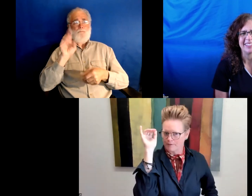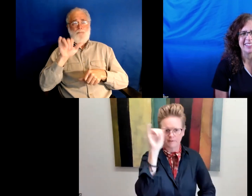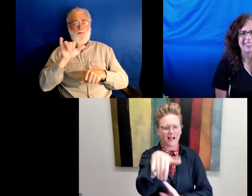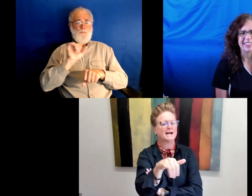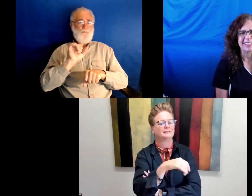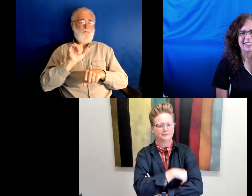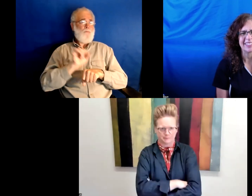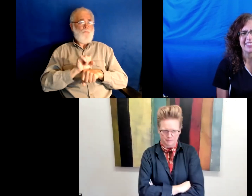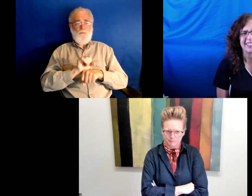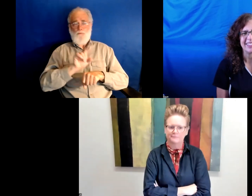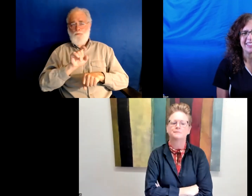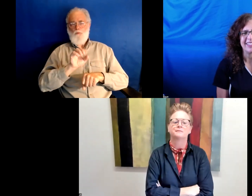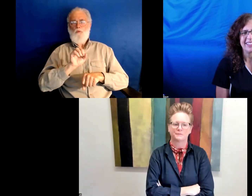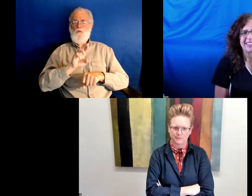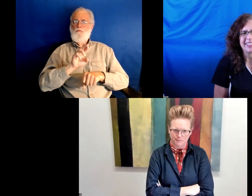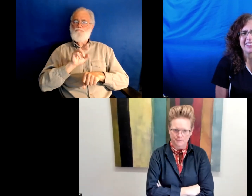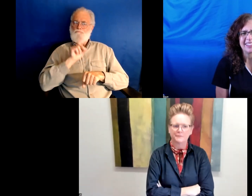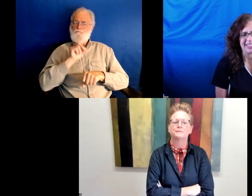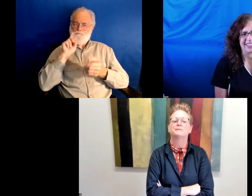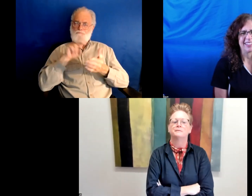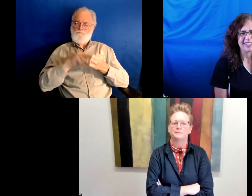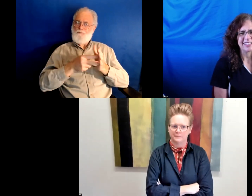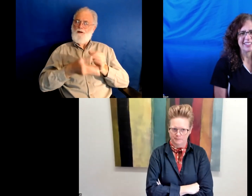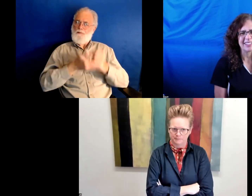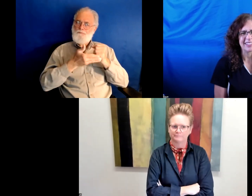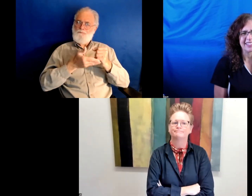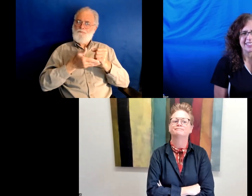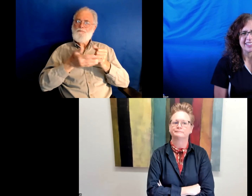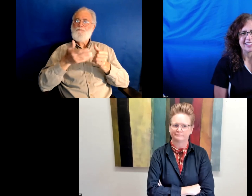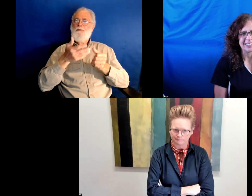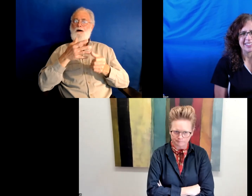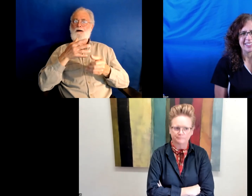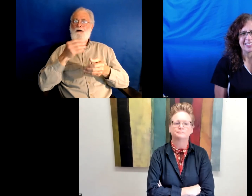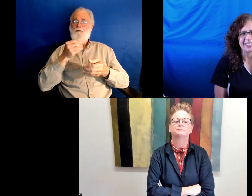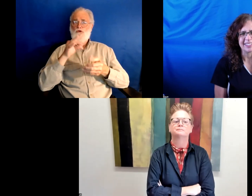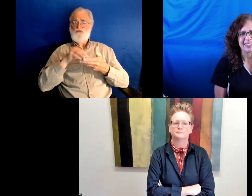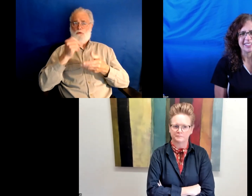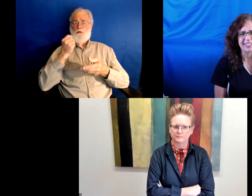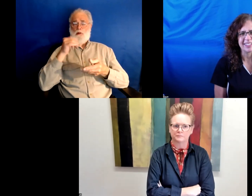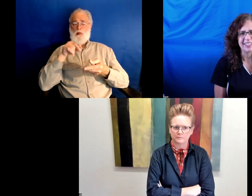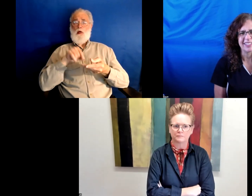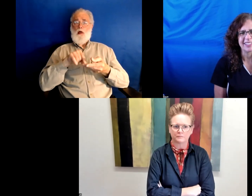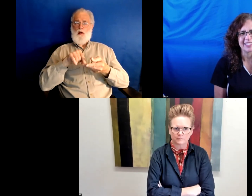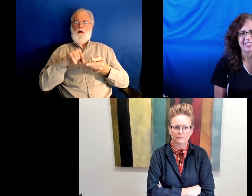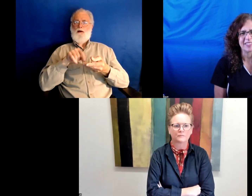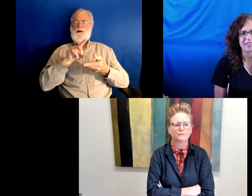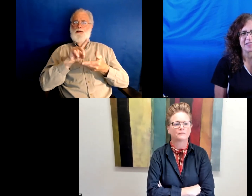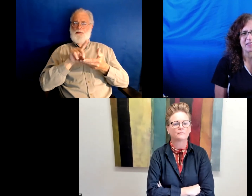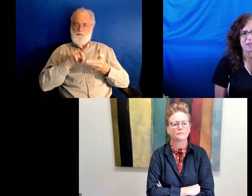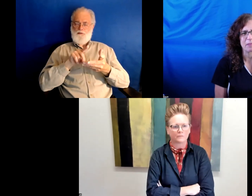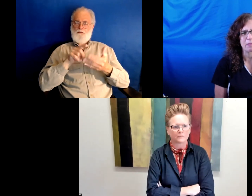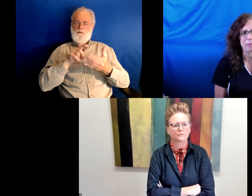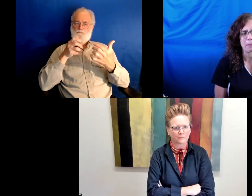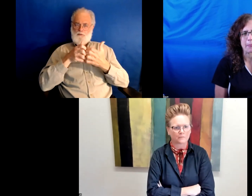it for? Is it just busy work? Or does it have intent to actually help and learn